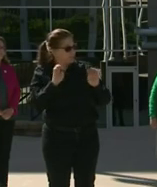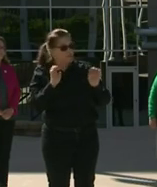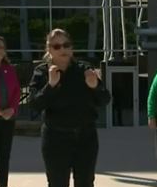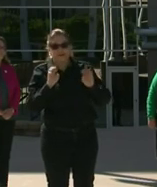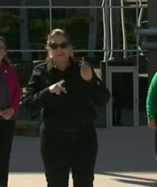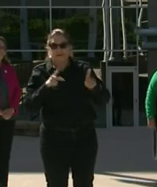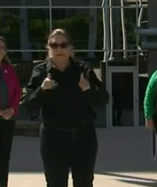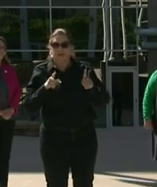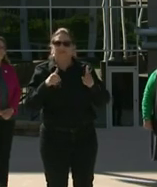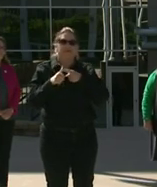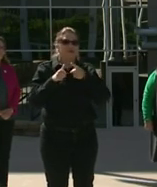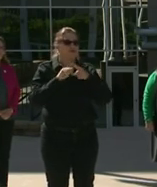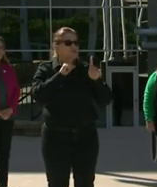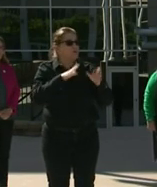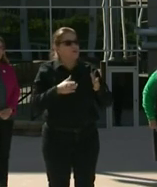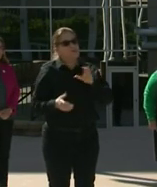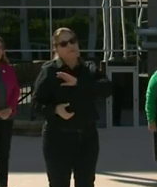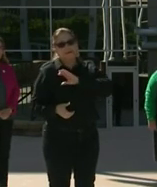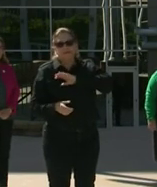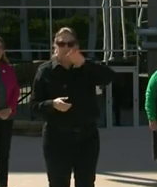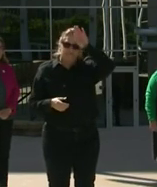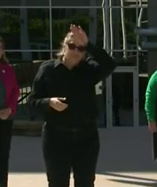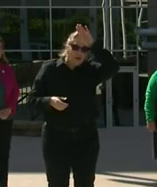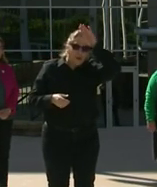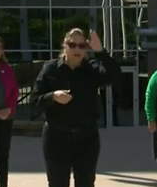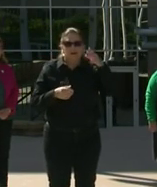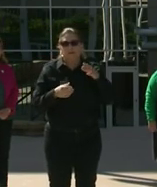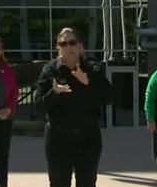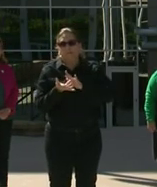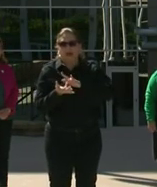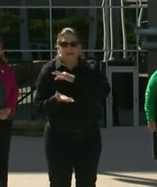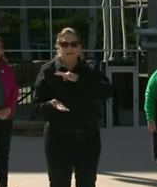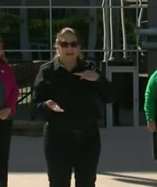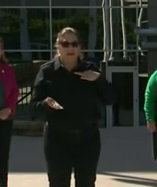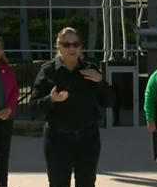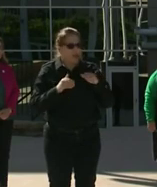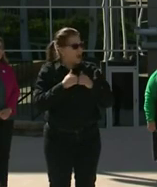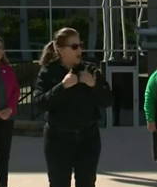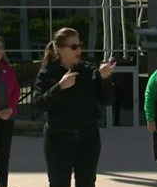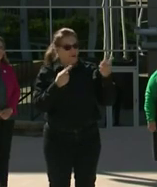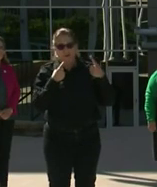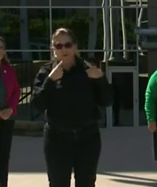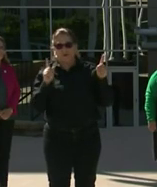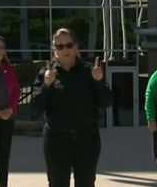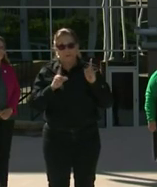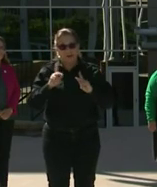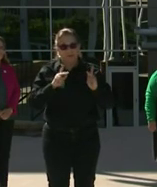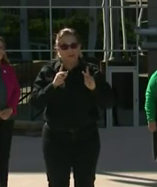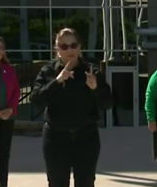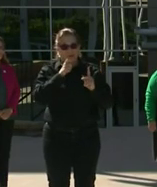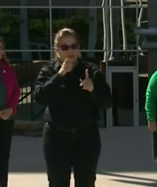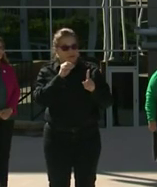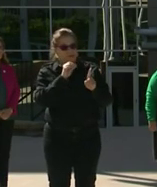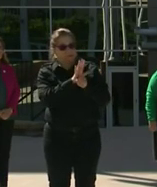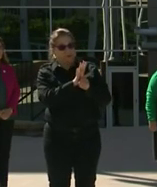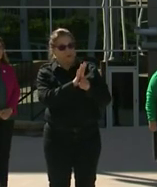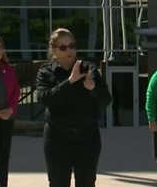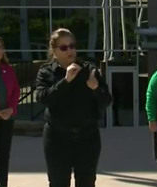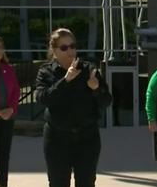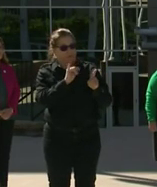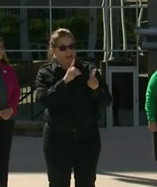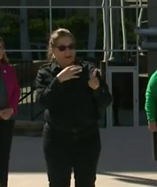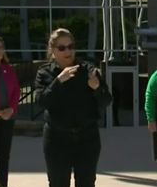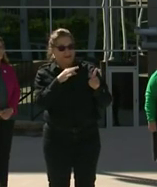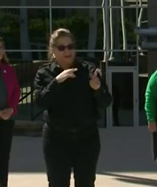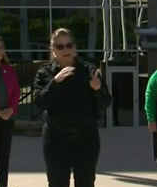have been exposed to the COVID-19 because of people that have already tested positive, or is